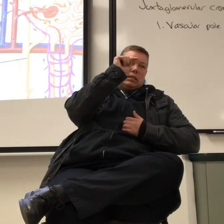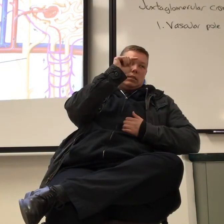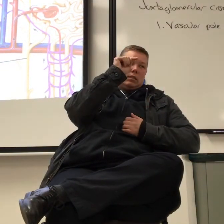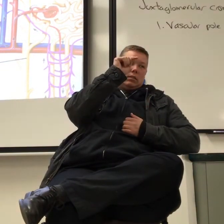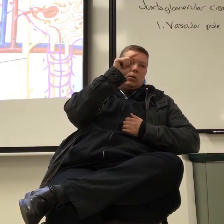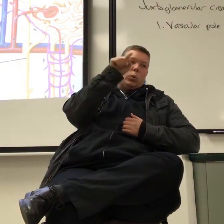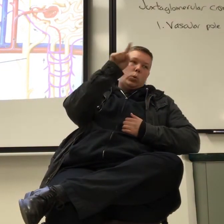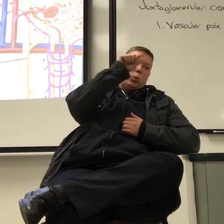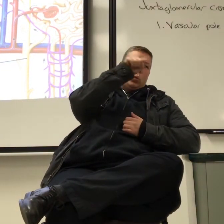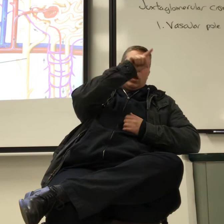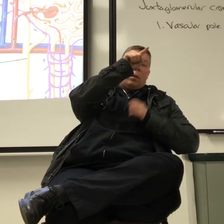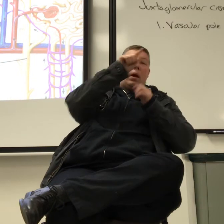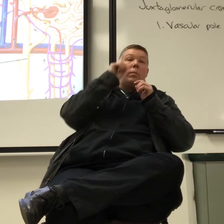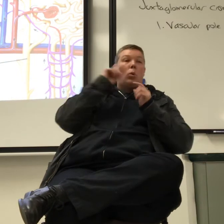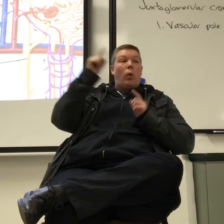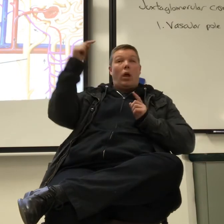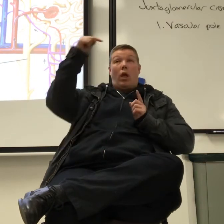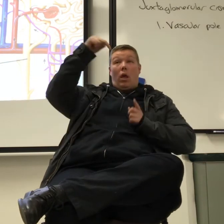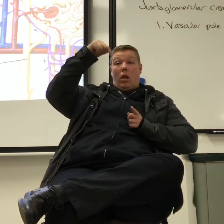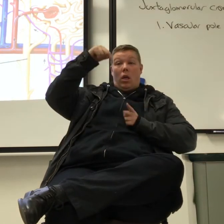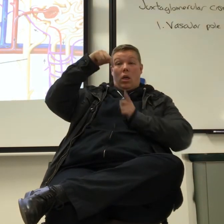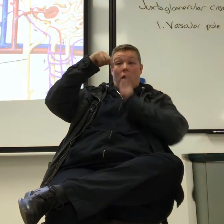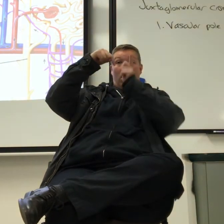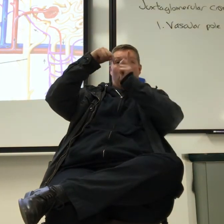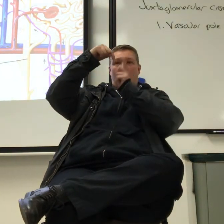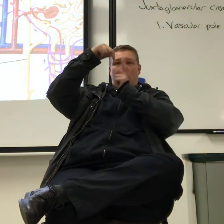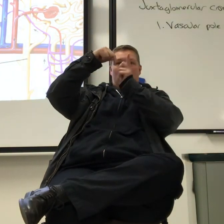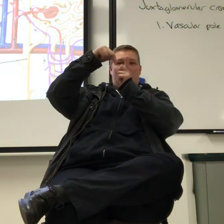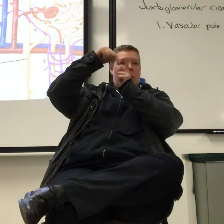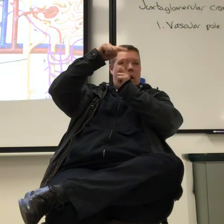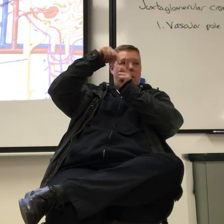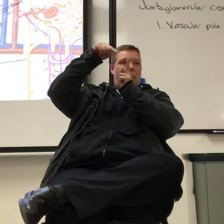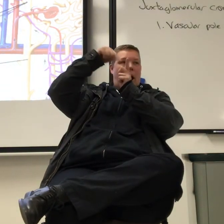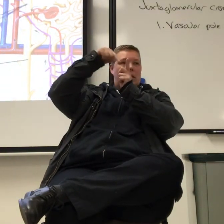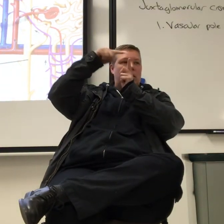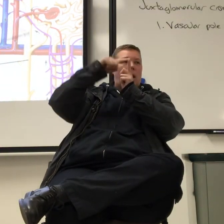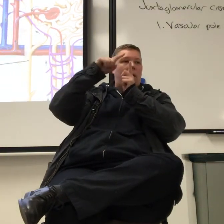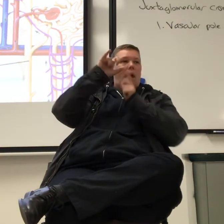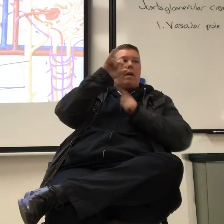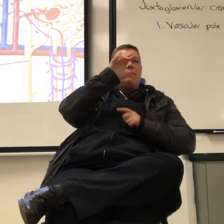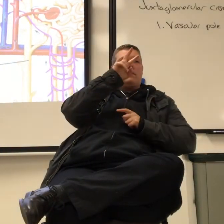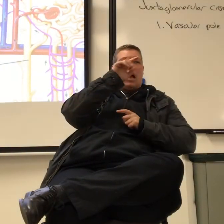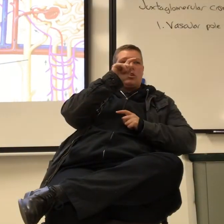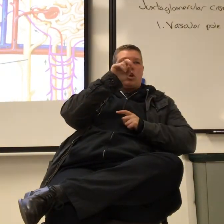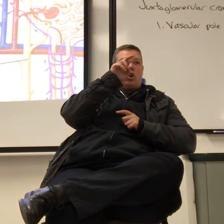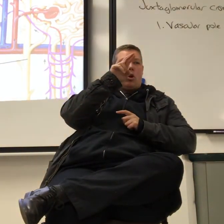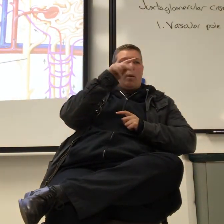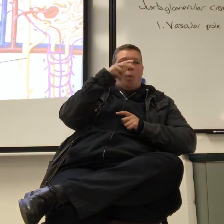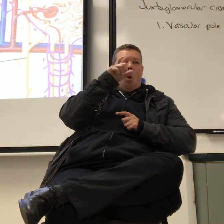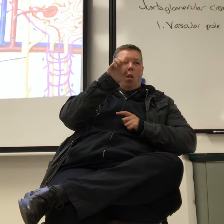always going to pass by the vascular pole. It always does that. Okay, and then it goes into the collecting duct there.